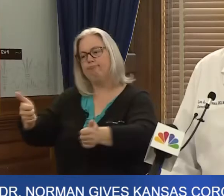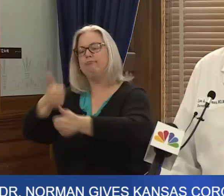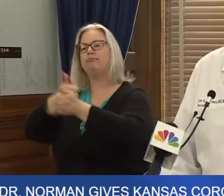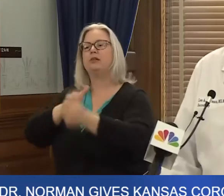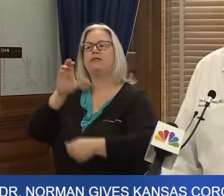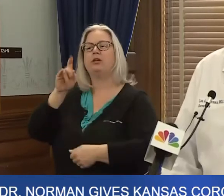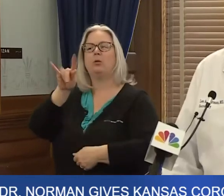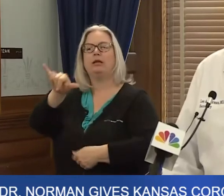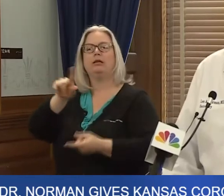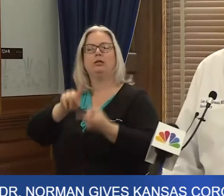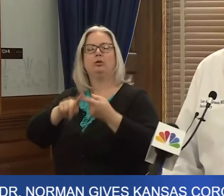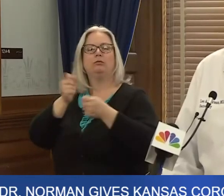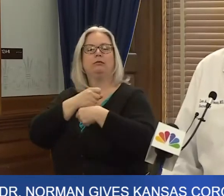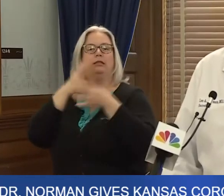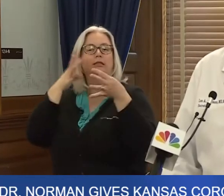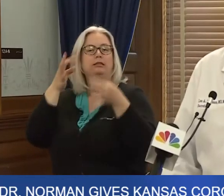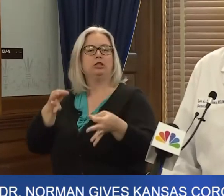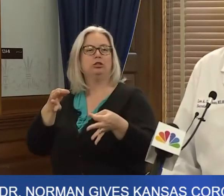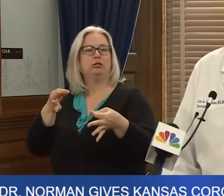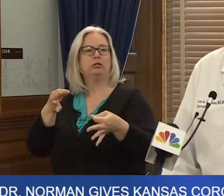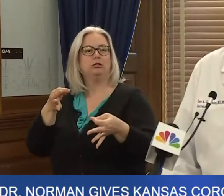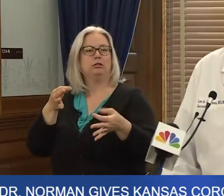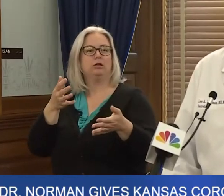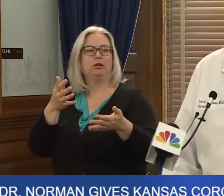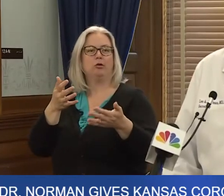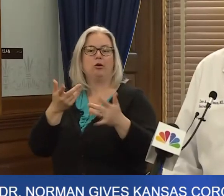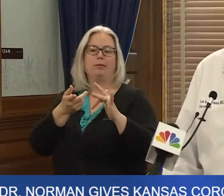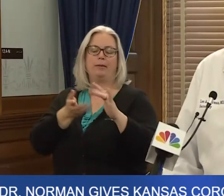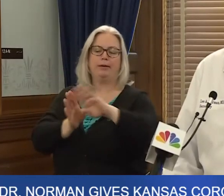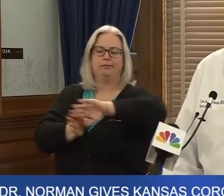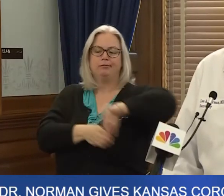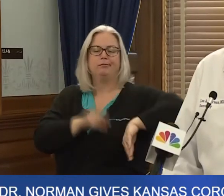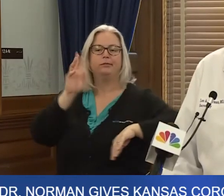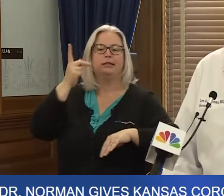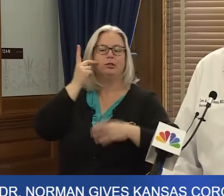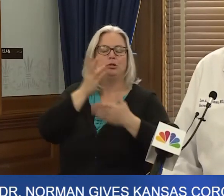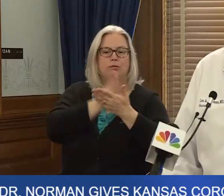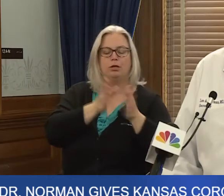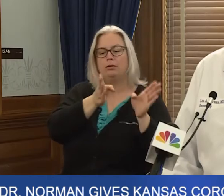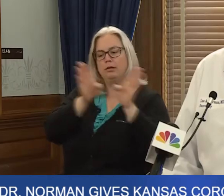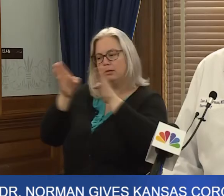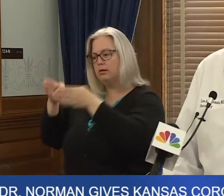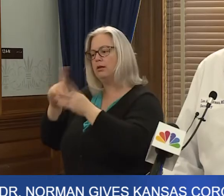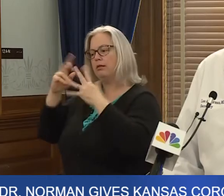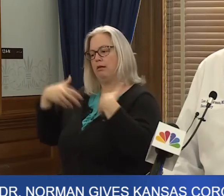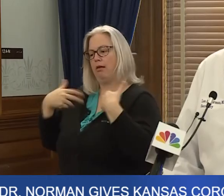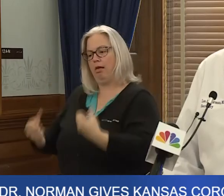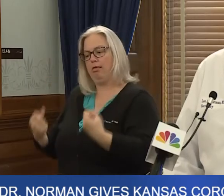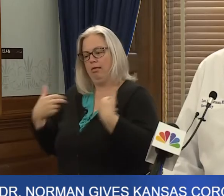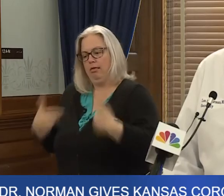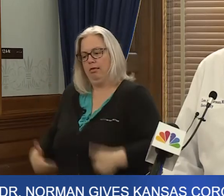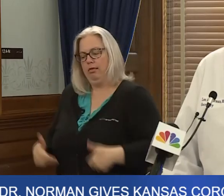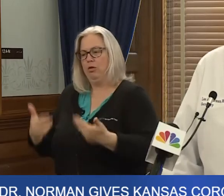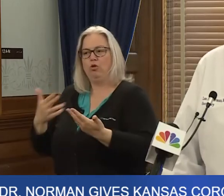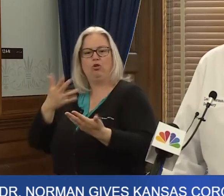these decisions? Just maybe skip the political part of it and focus on the health. What do you want counties